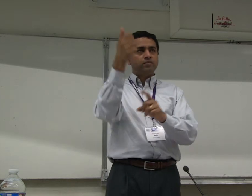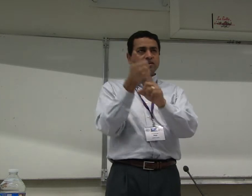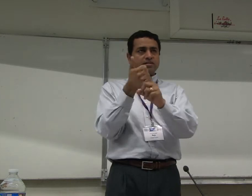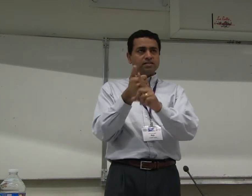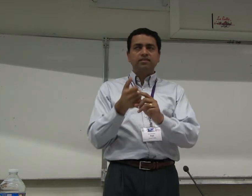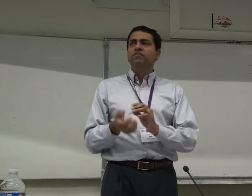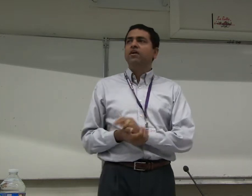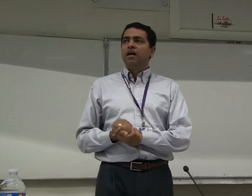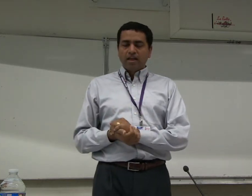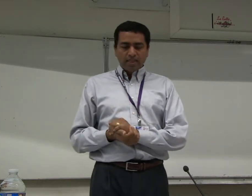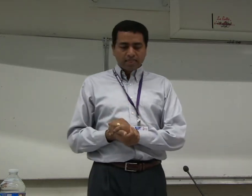used to the concept of